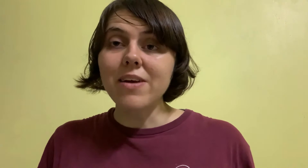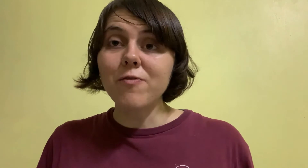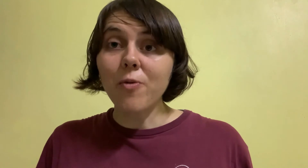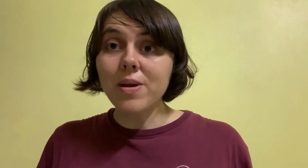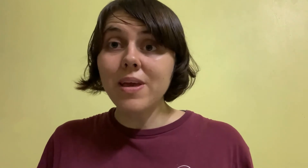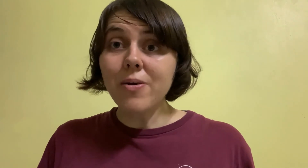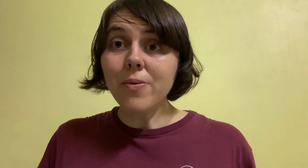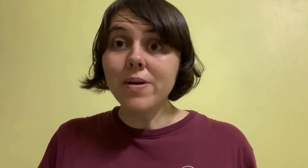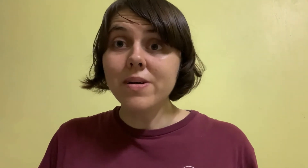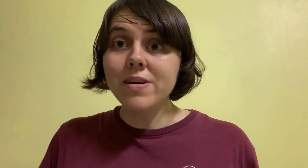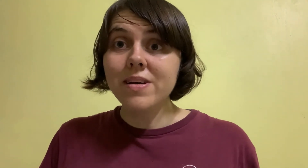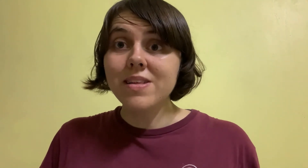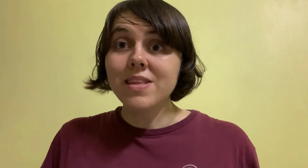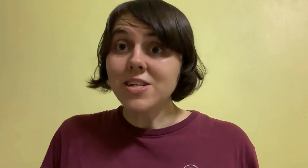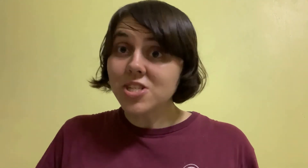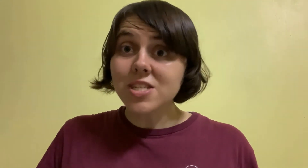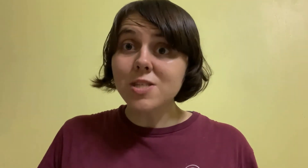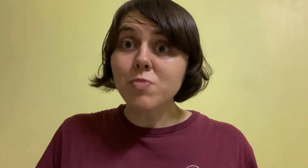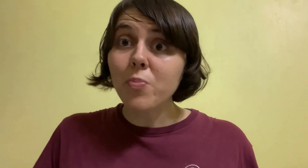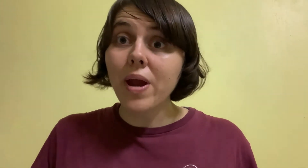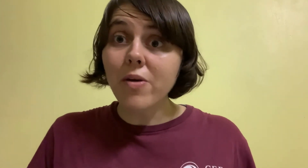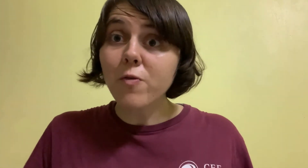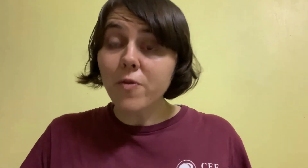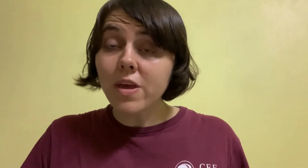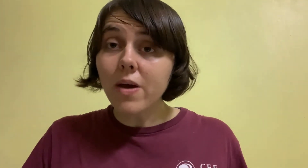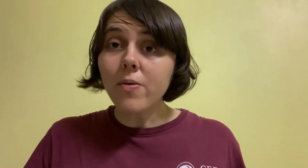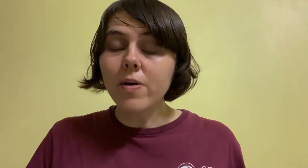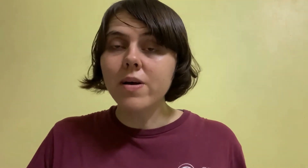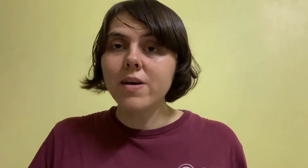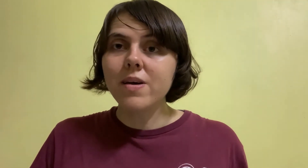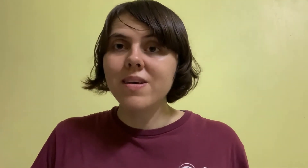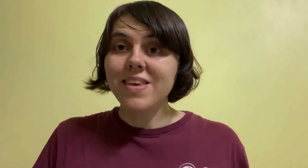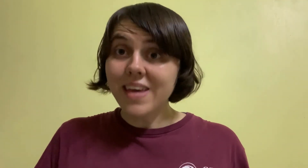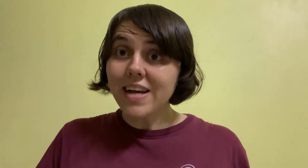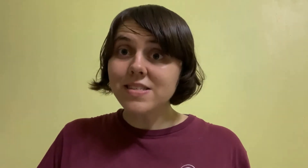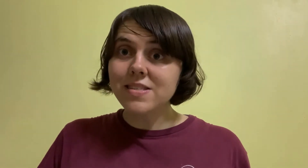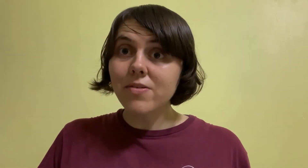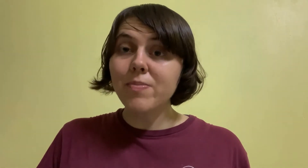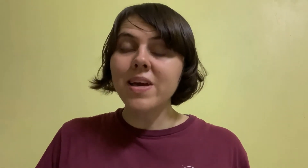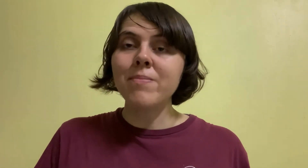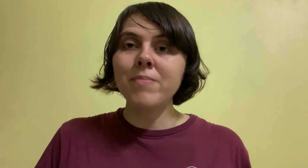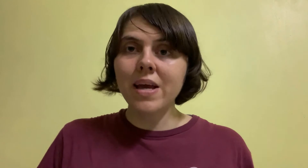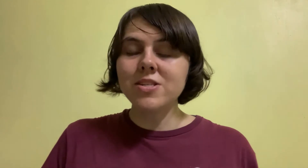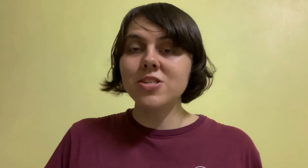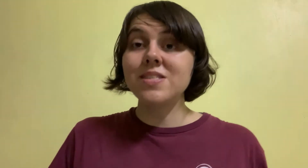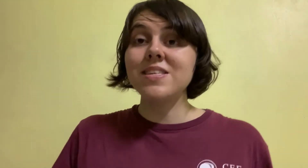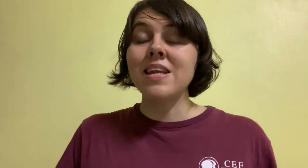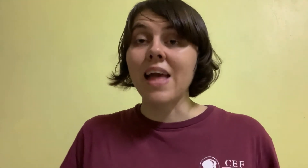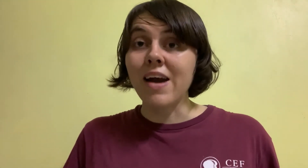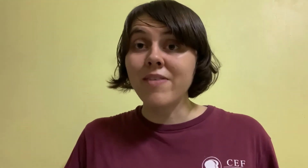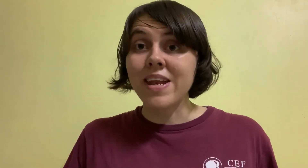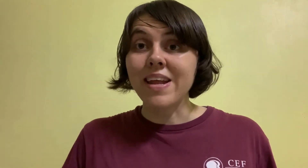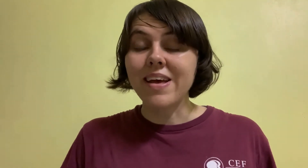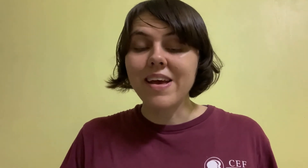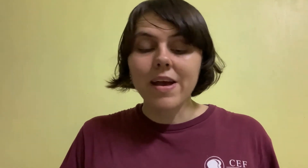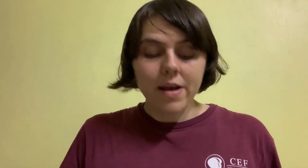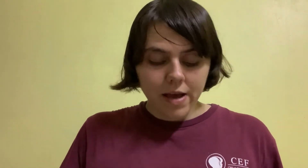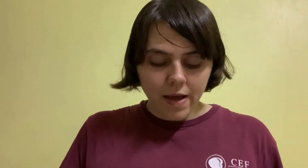for you that Jesus prepared for you. Yes, there will be a mansions in heaven. And